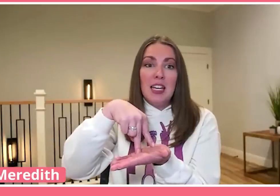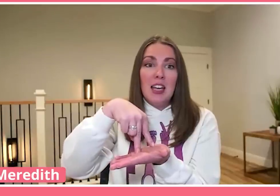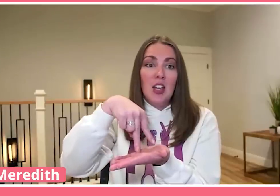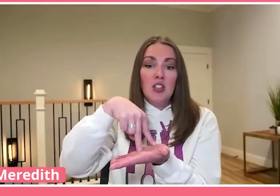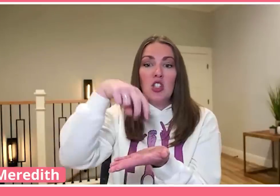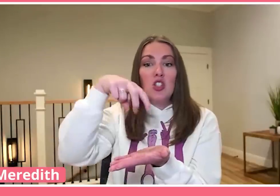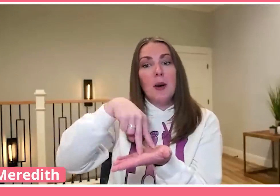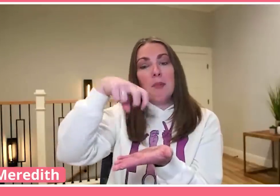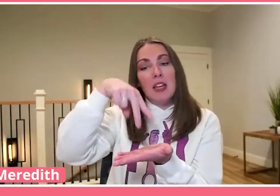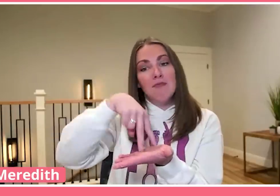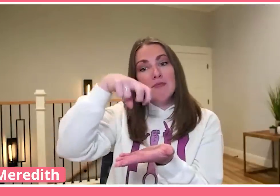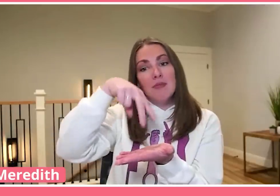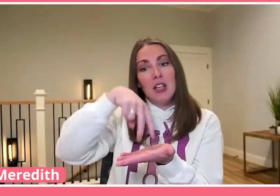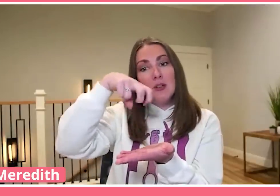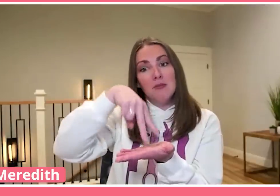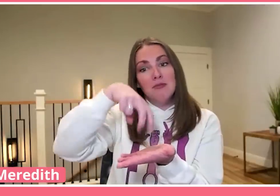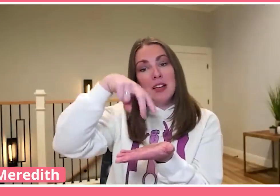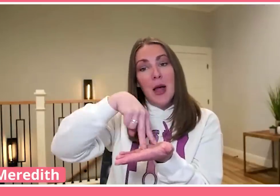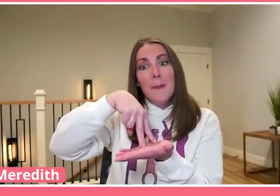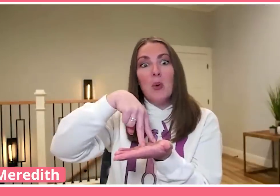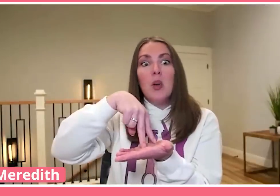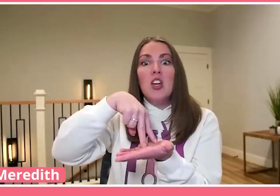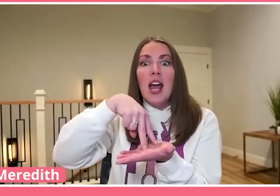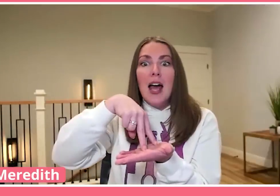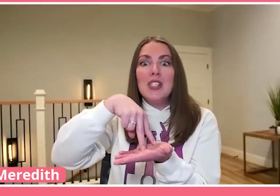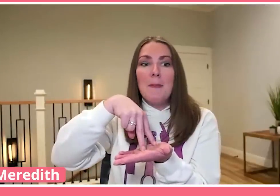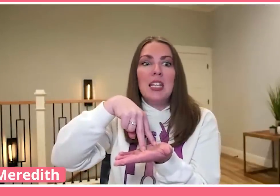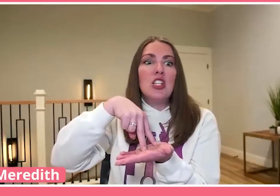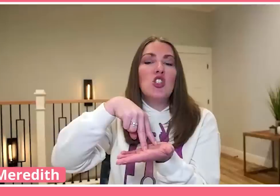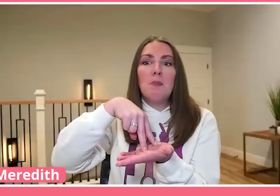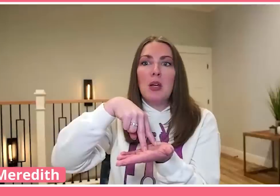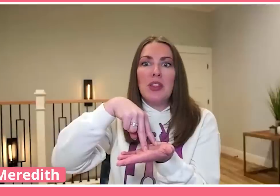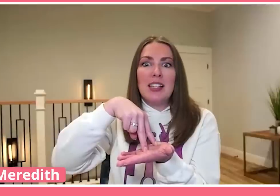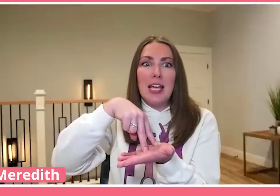just jumping, you know, but we could have somebody jumping with excitement.